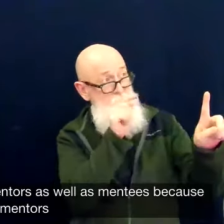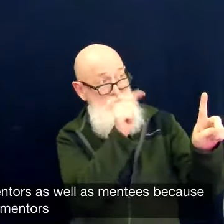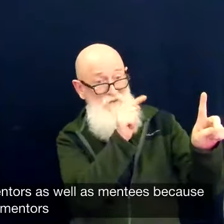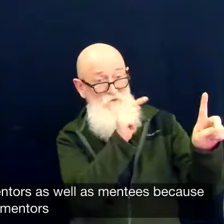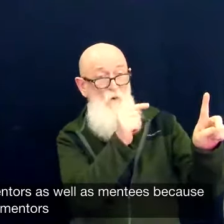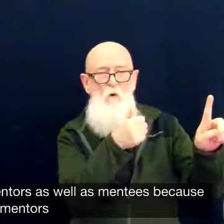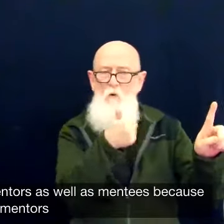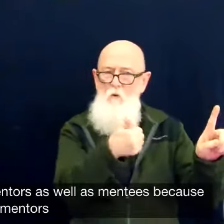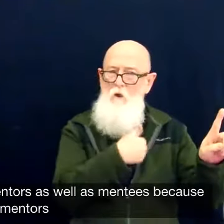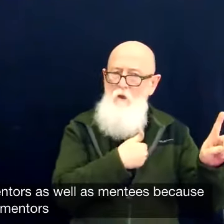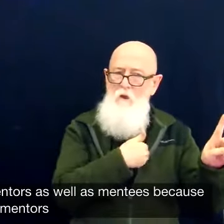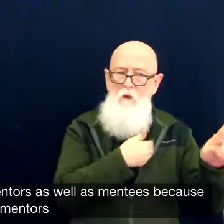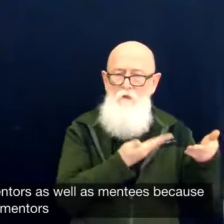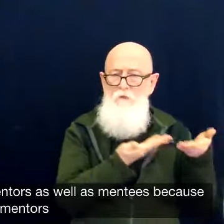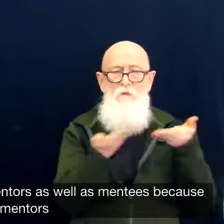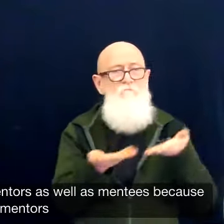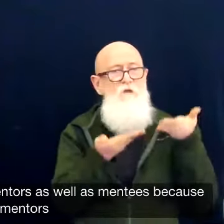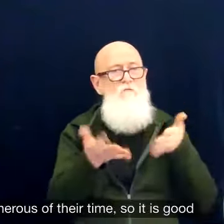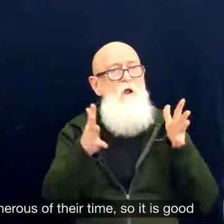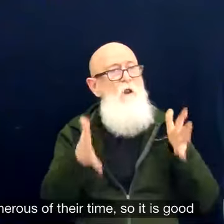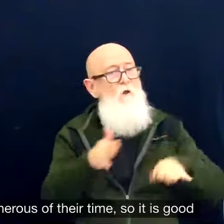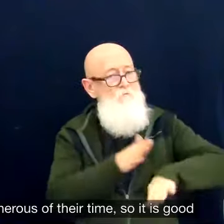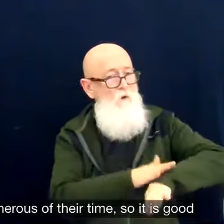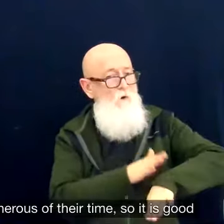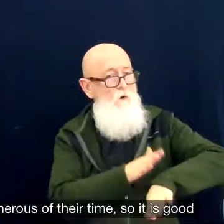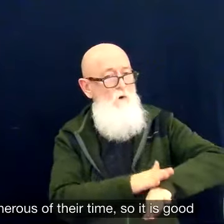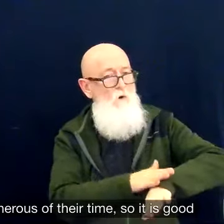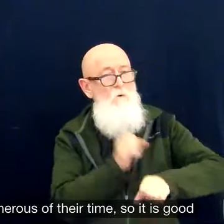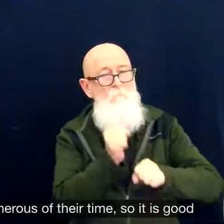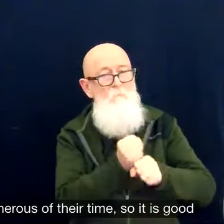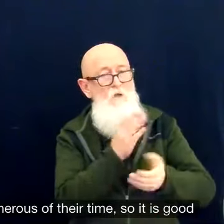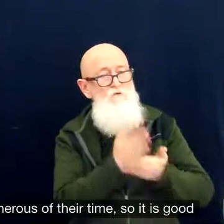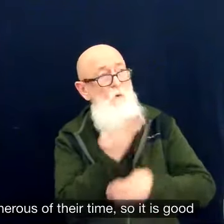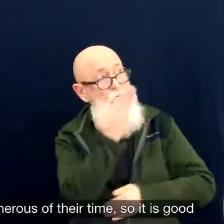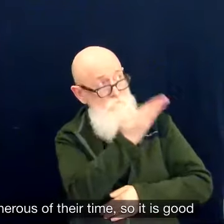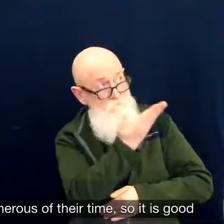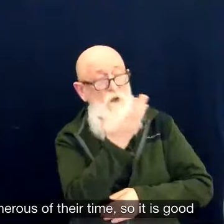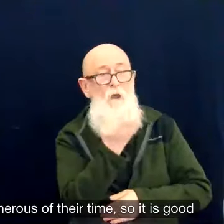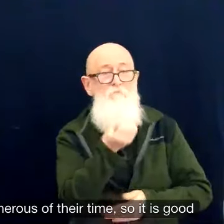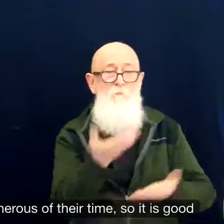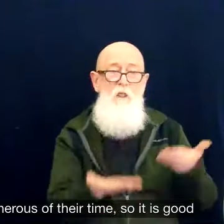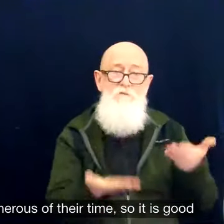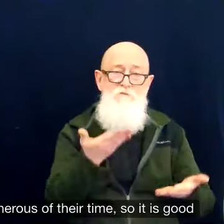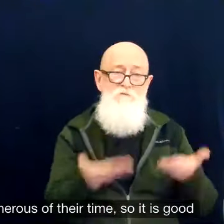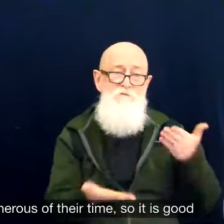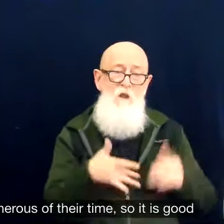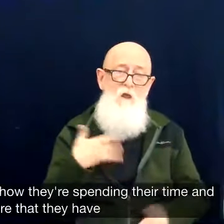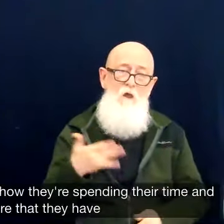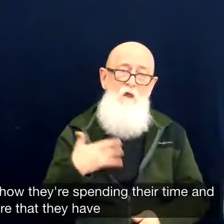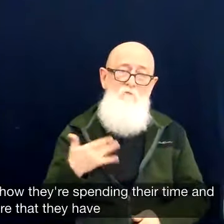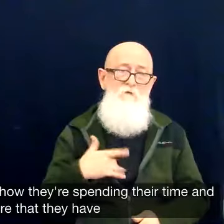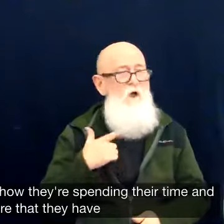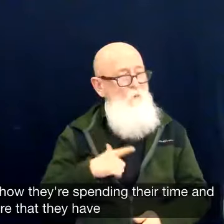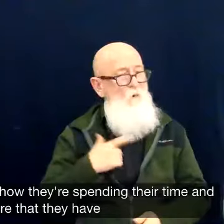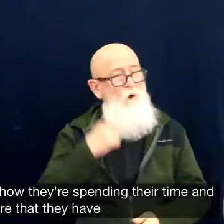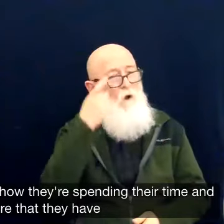to think about how they're spending their time and make sure that they have balance in their life as well. And that's why it's called a